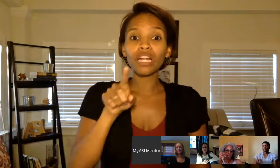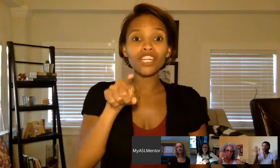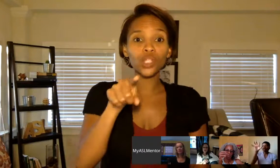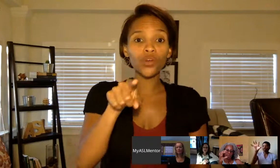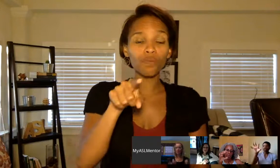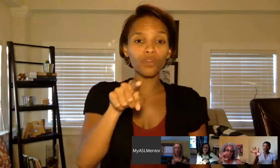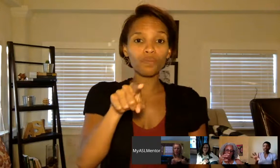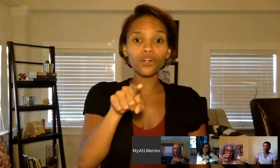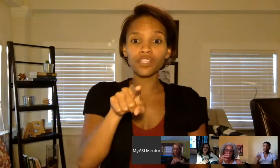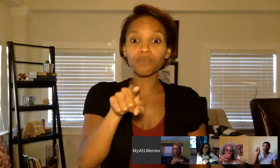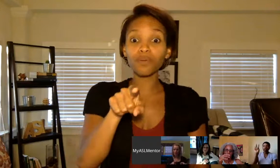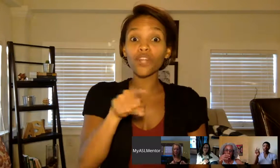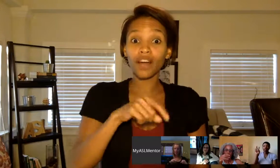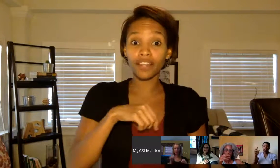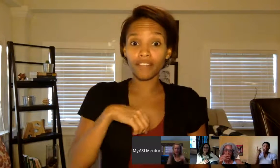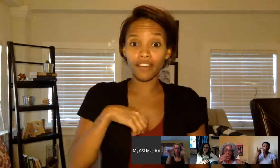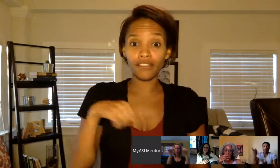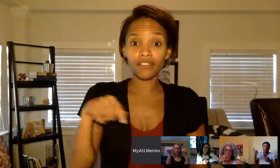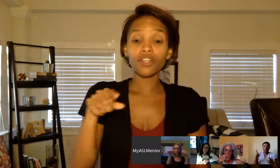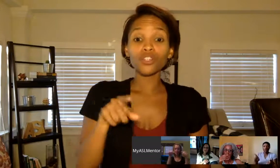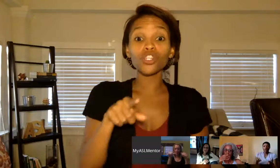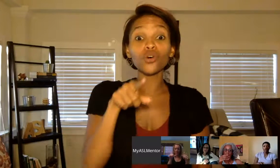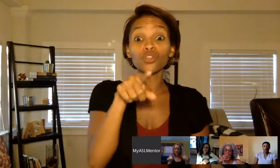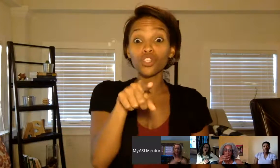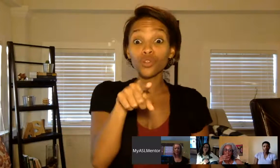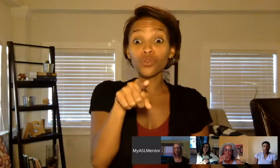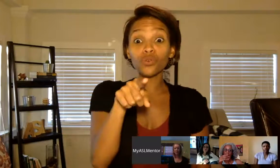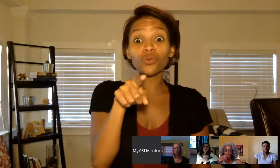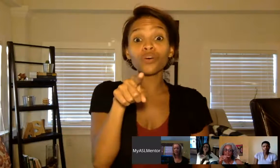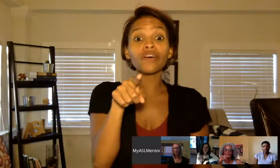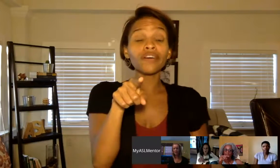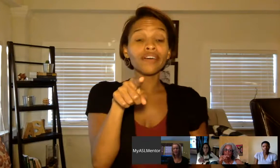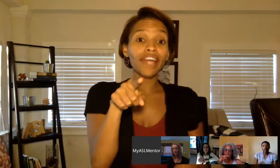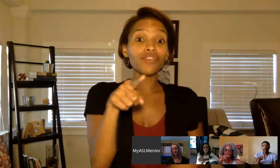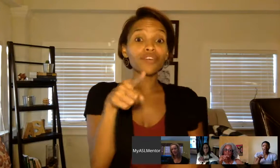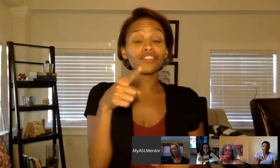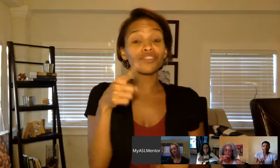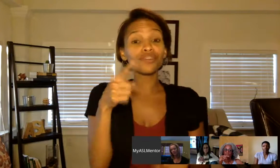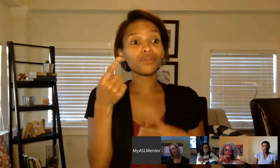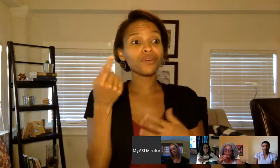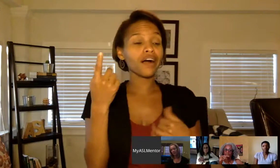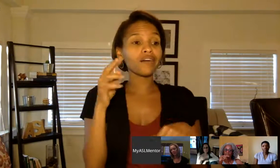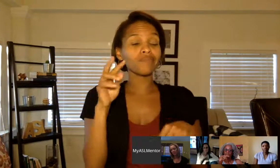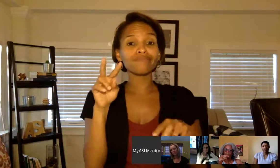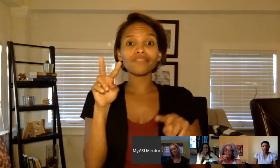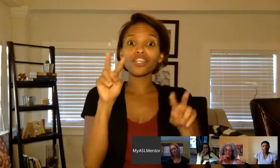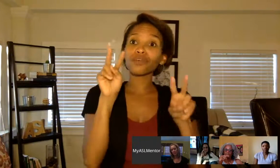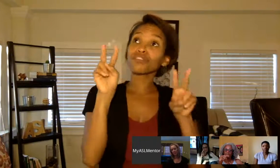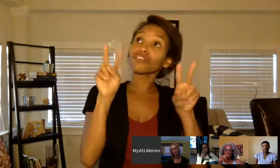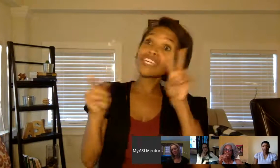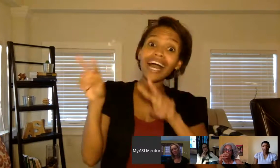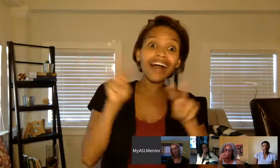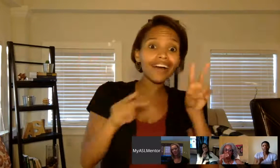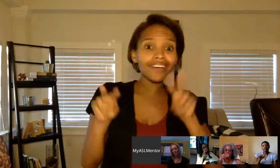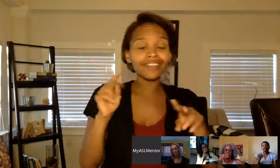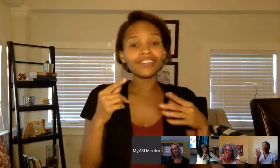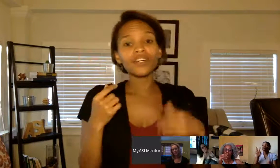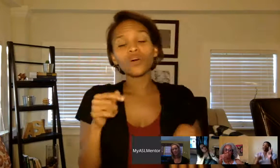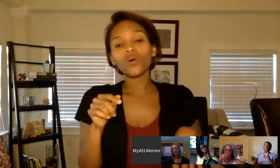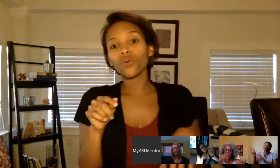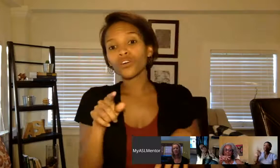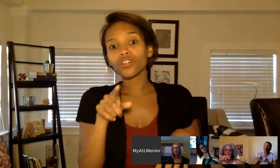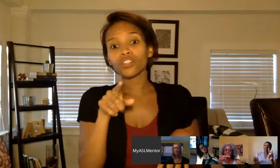We want to make sure we put the pronoun in there. So you, and you can do, you know, look